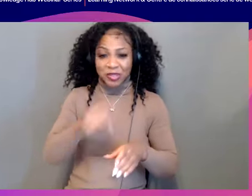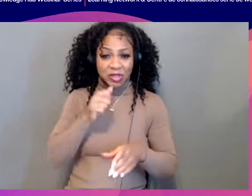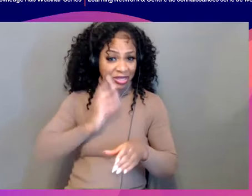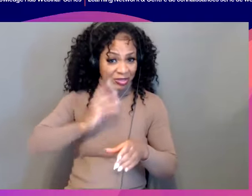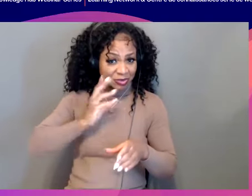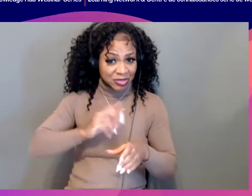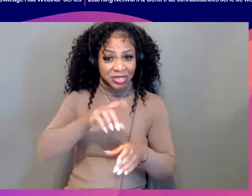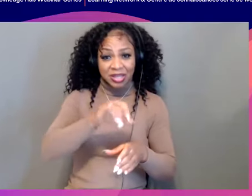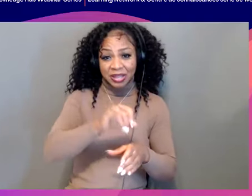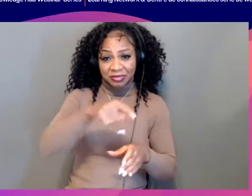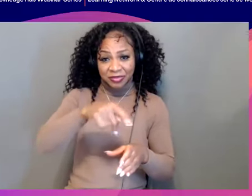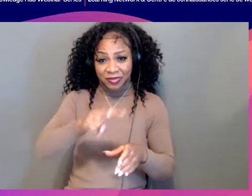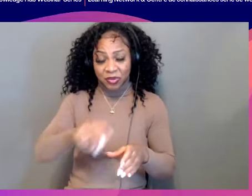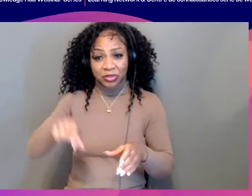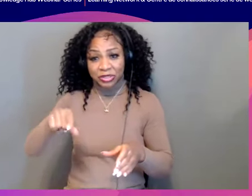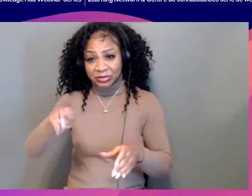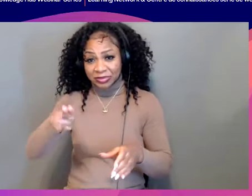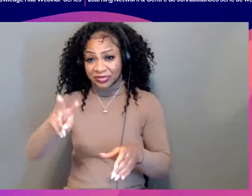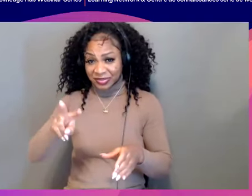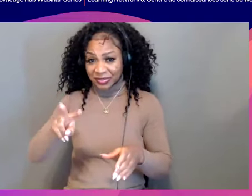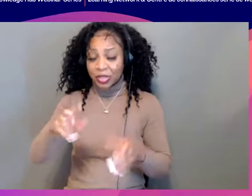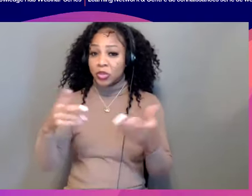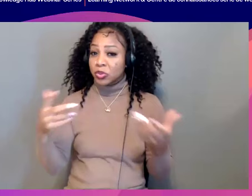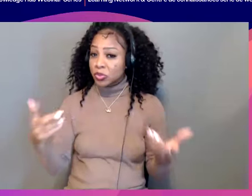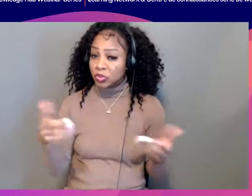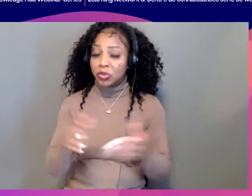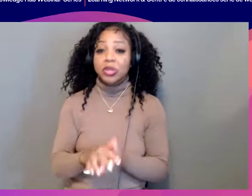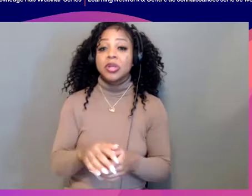in the sector. As a result,